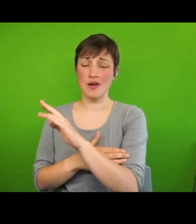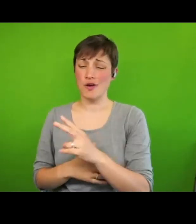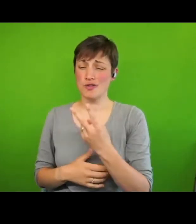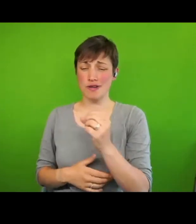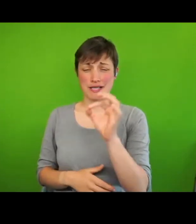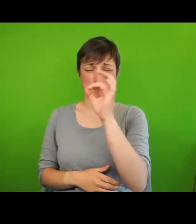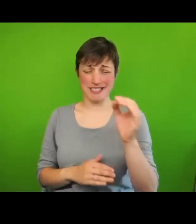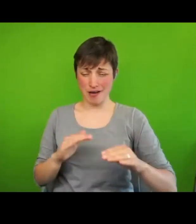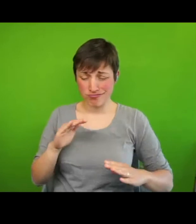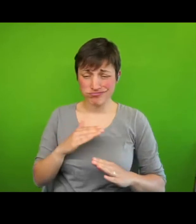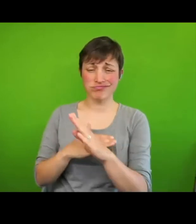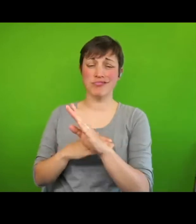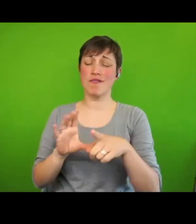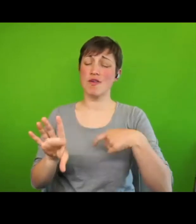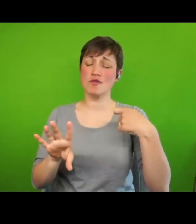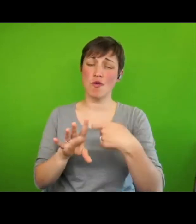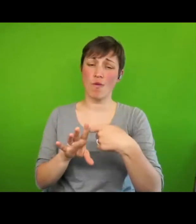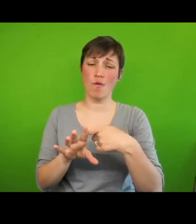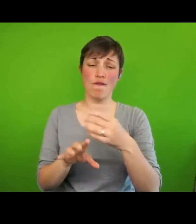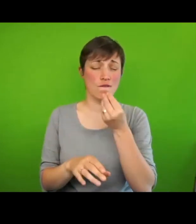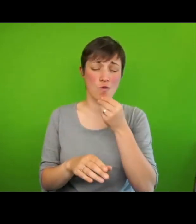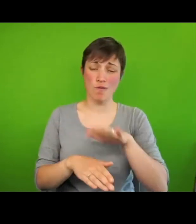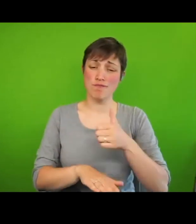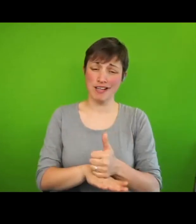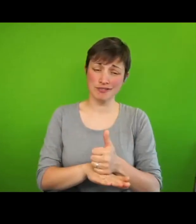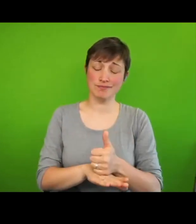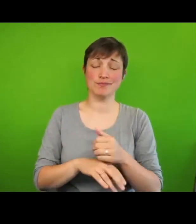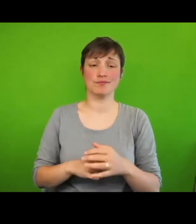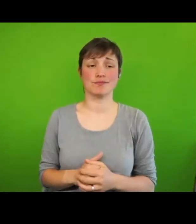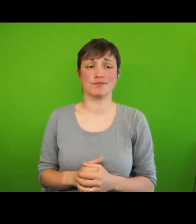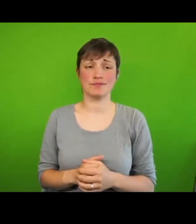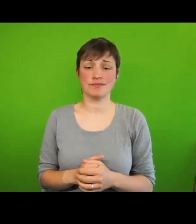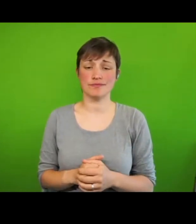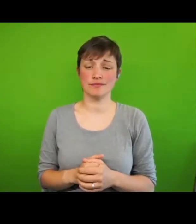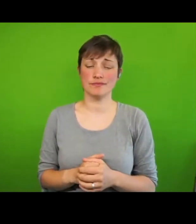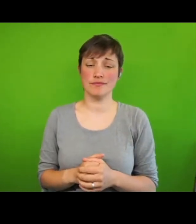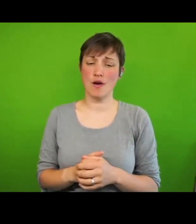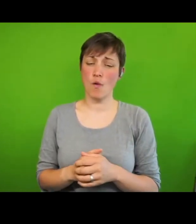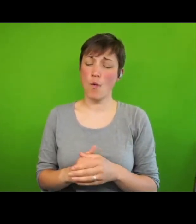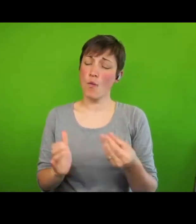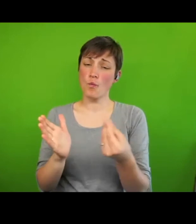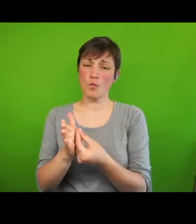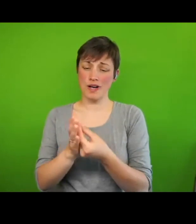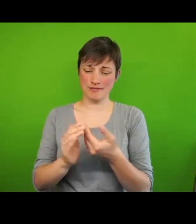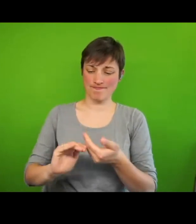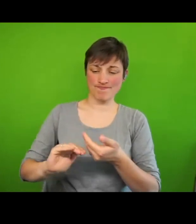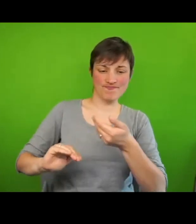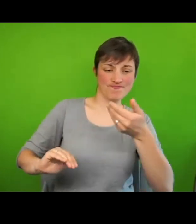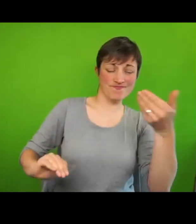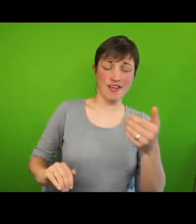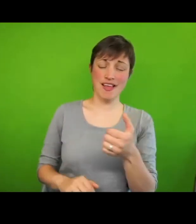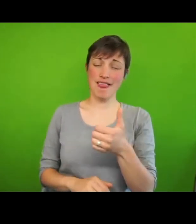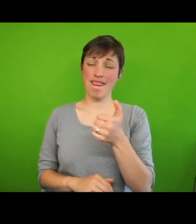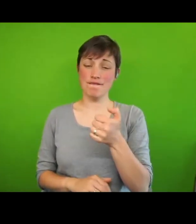Bank, and in an 11% increase in the wage gap between those earning average